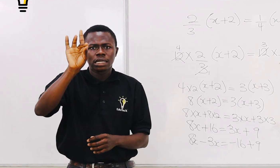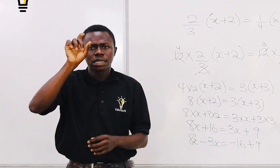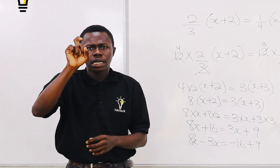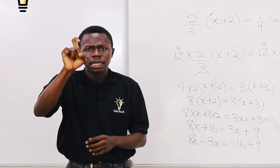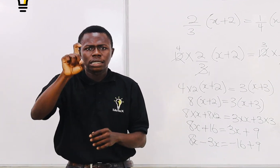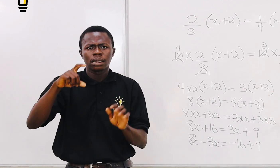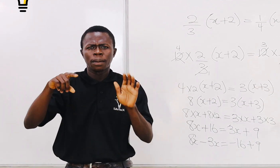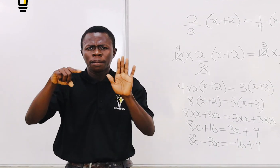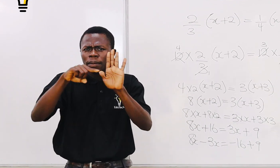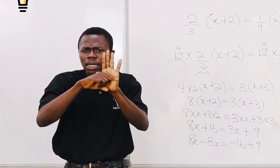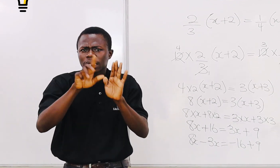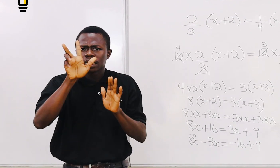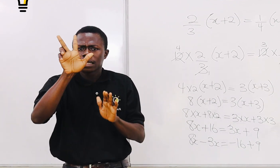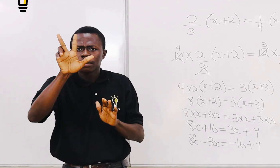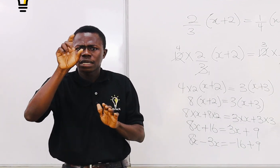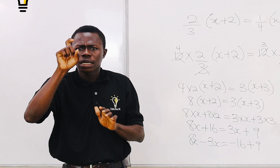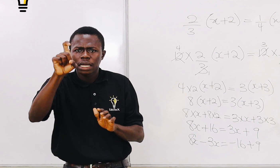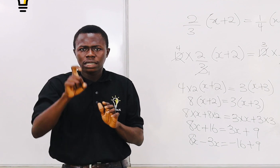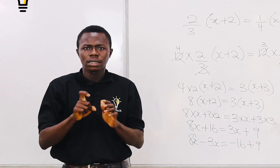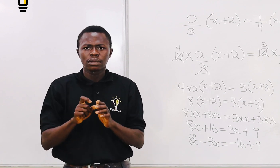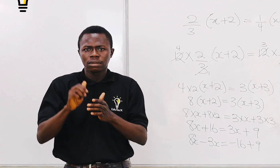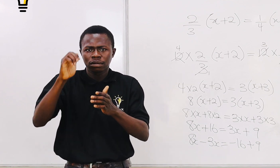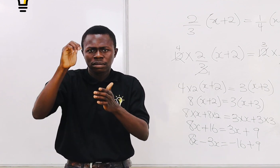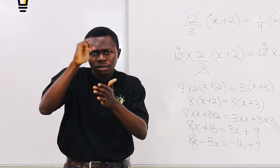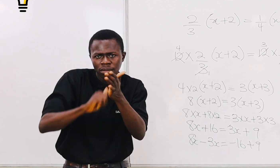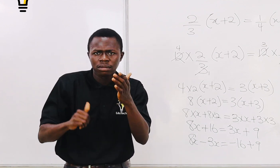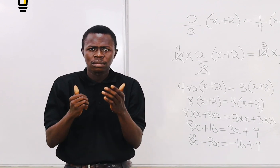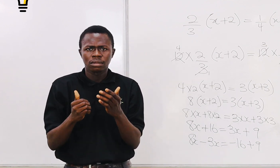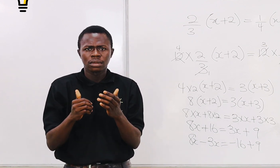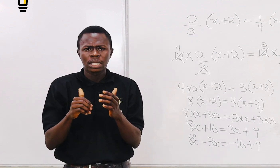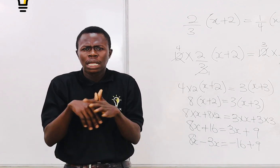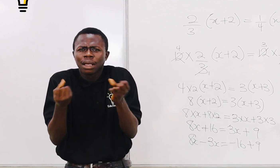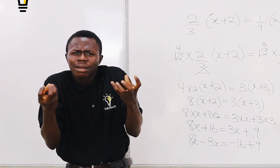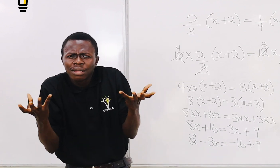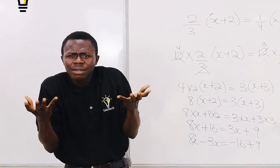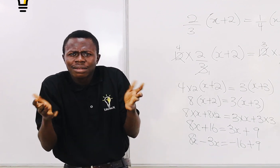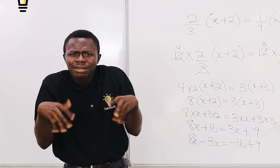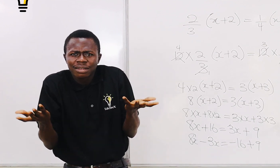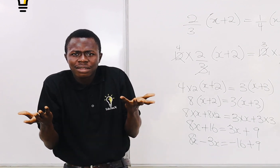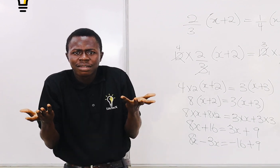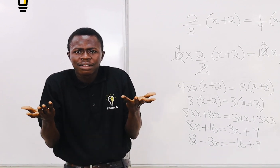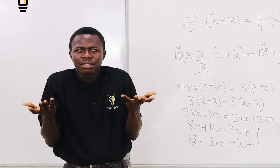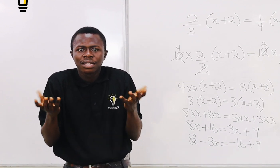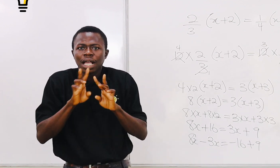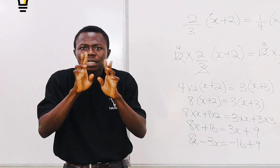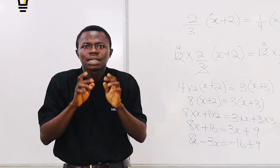8x minus 3x. When we subtract, what would the answer be?